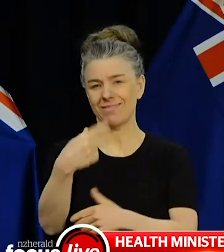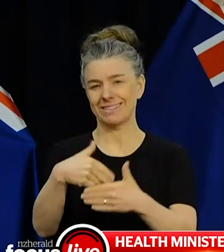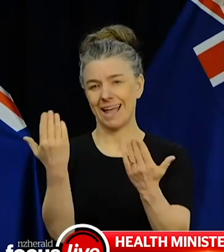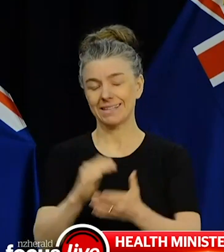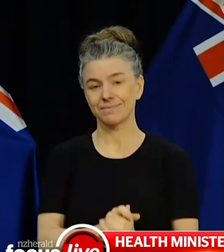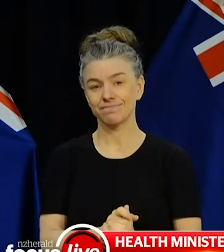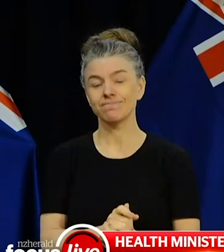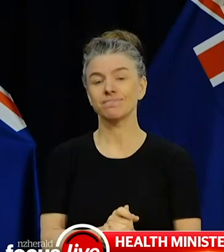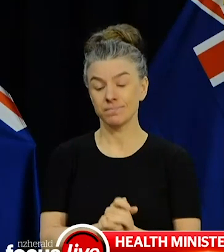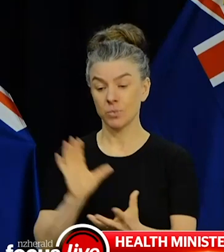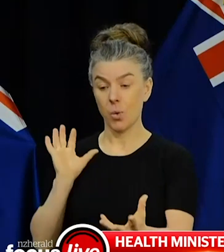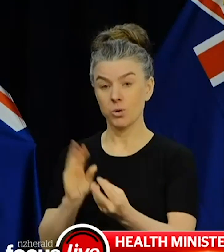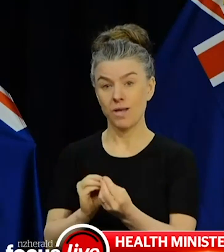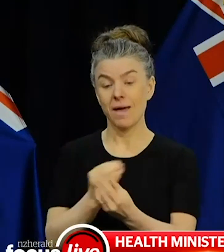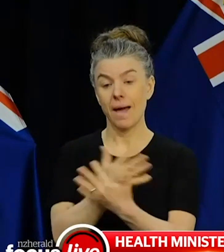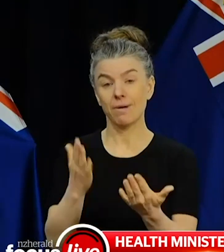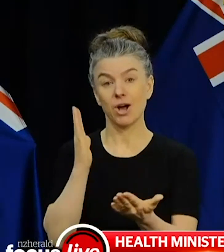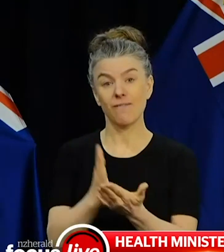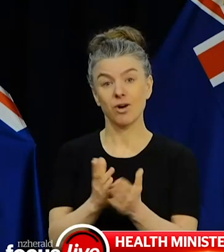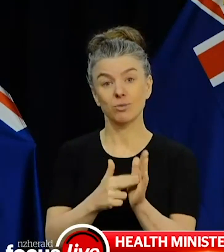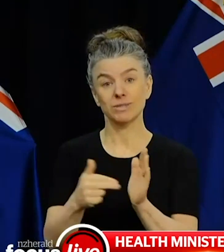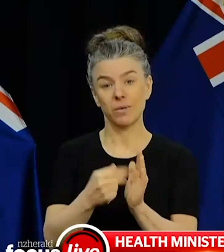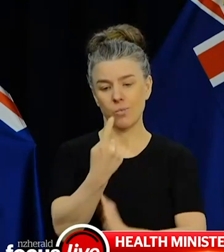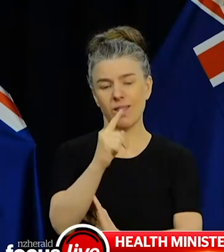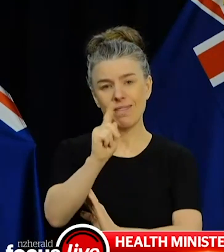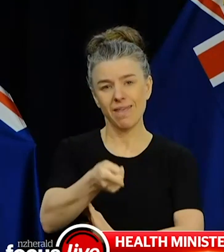These cases bring our total number of confirmed cases to